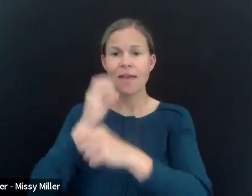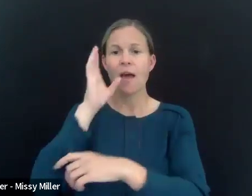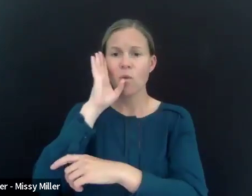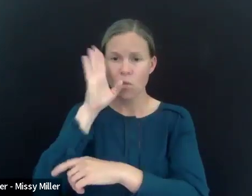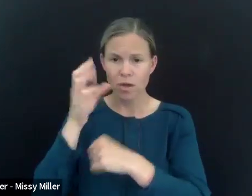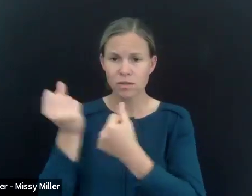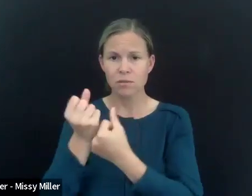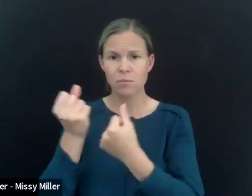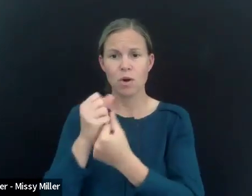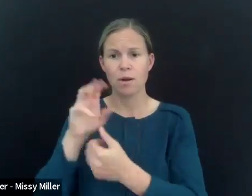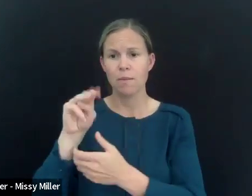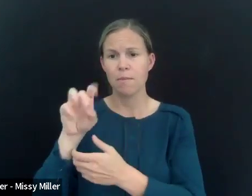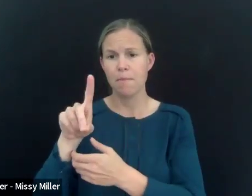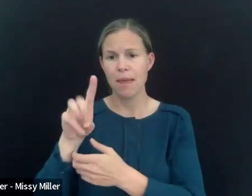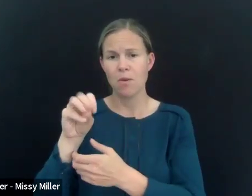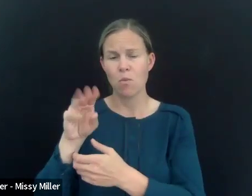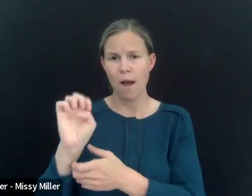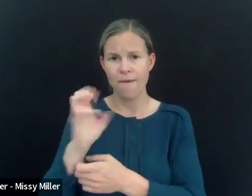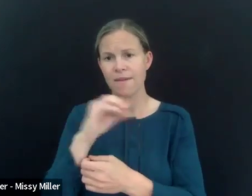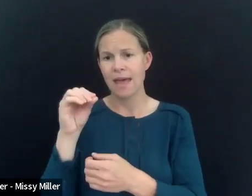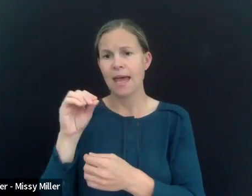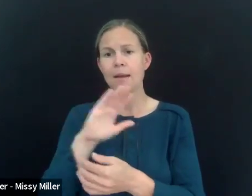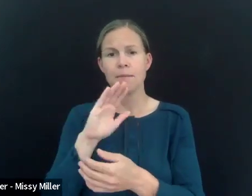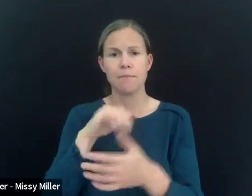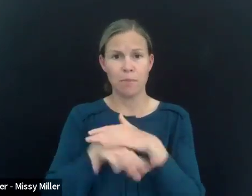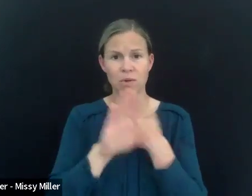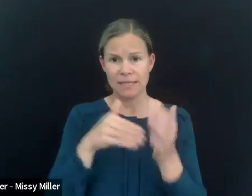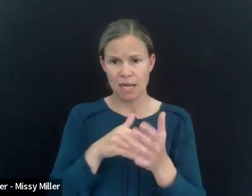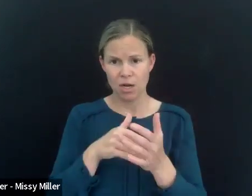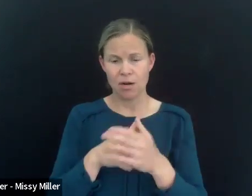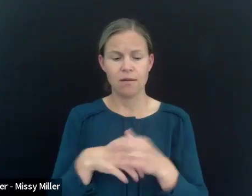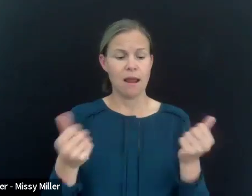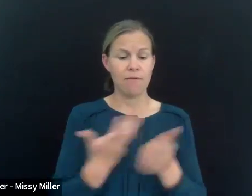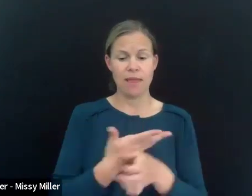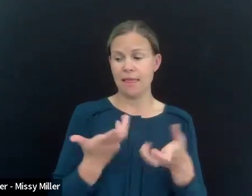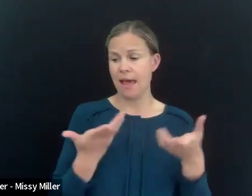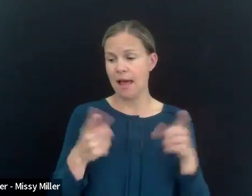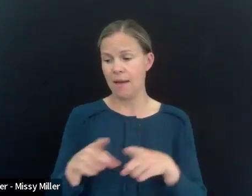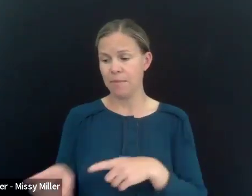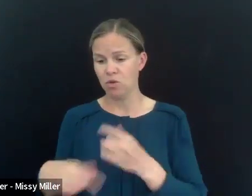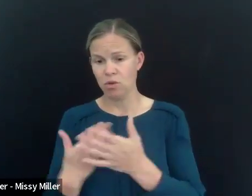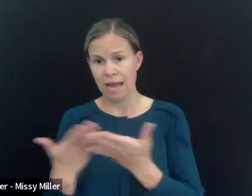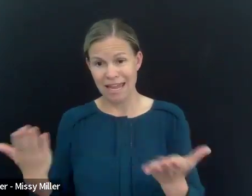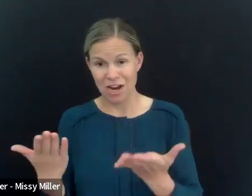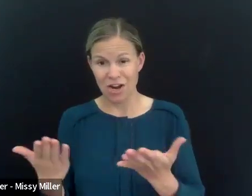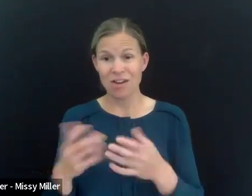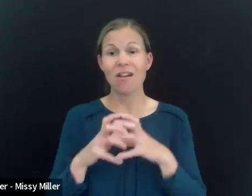centers. The infrastructure that got us here was heavily invested in. Billions.